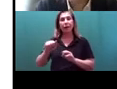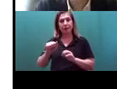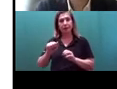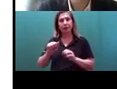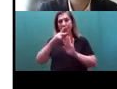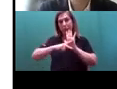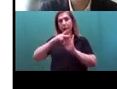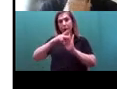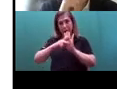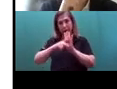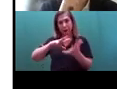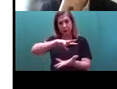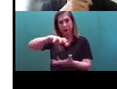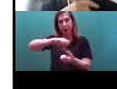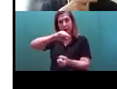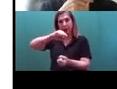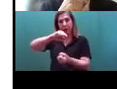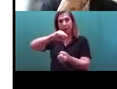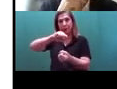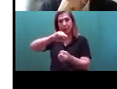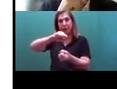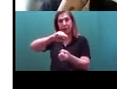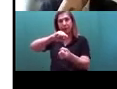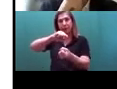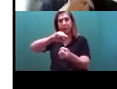It is a multi-stakeholder platform of